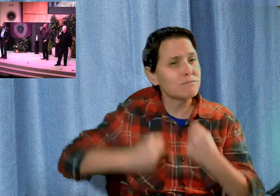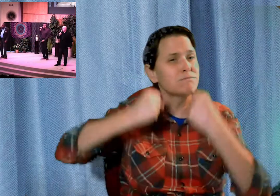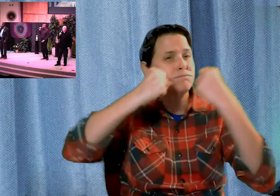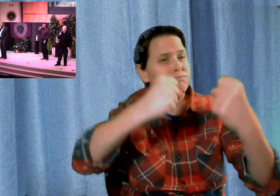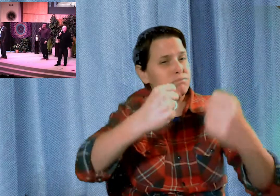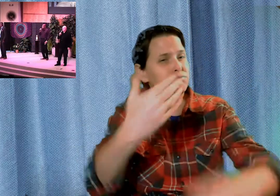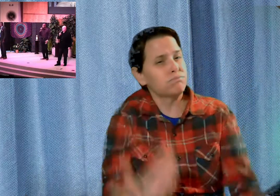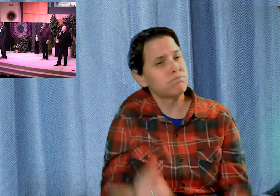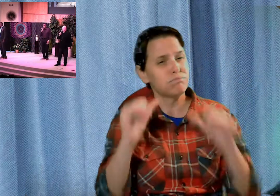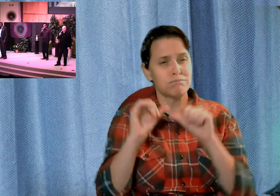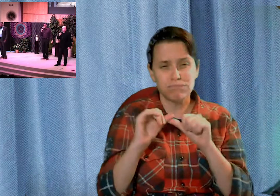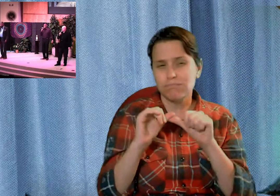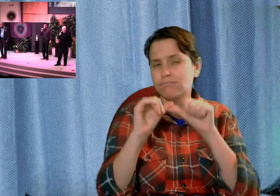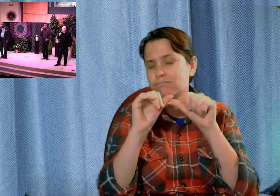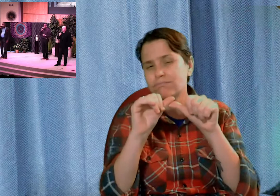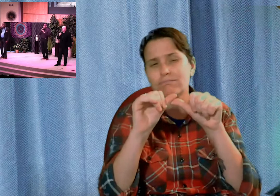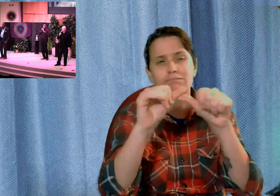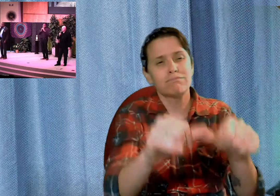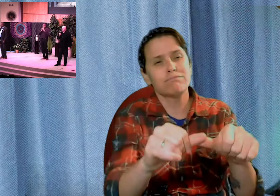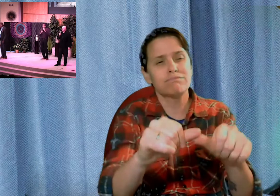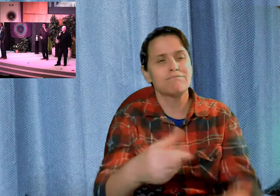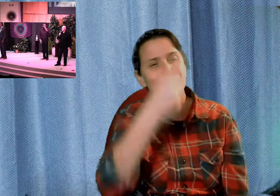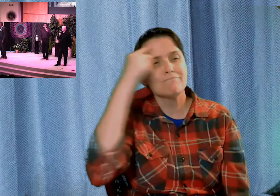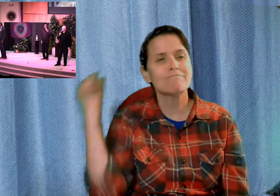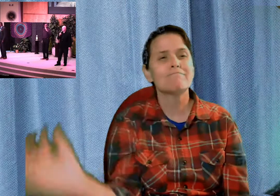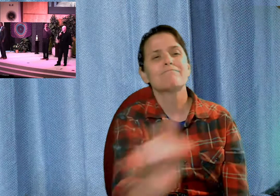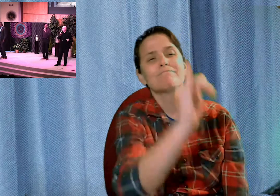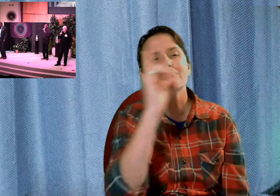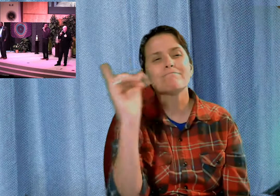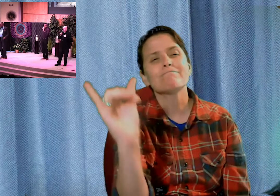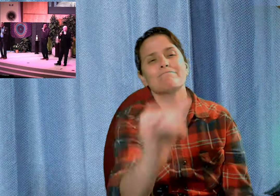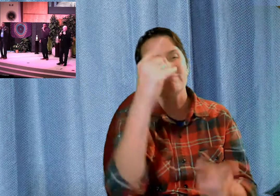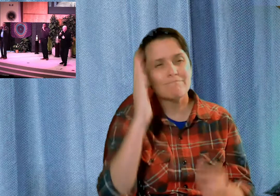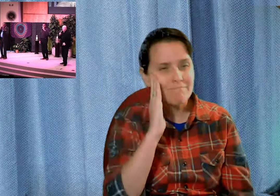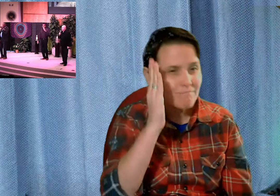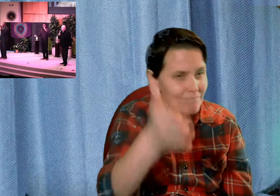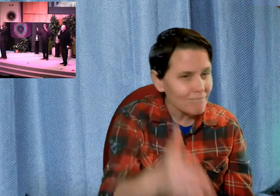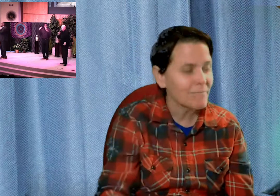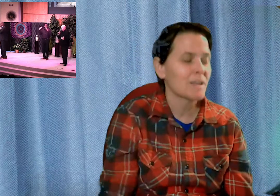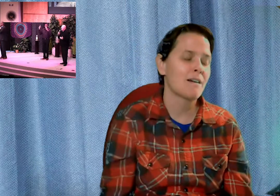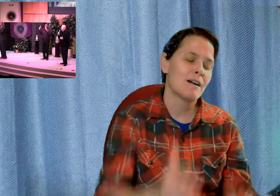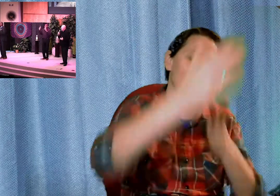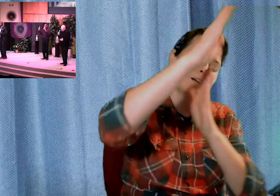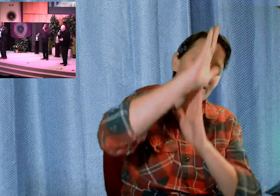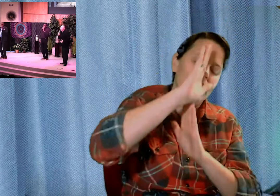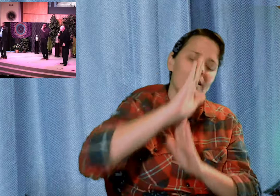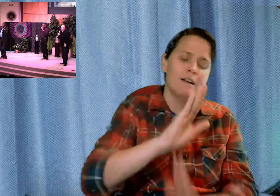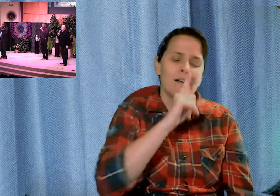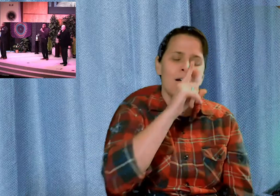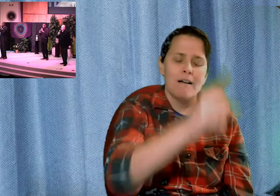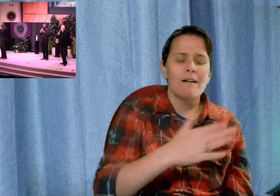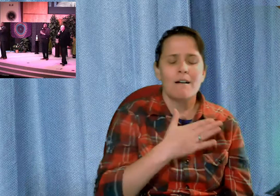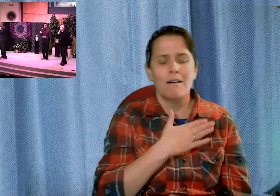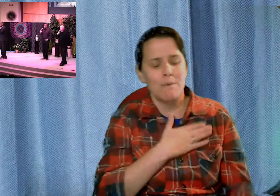my heart, and it will be so forever and ever. Say God